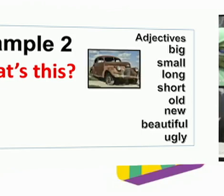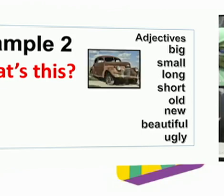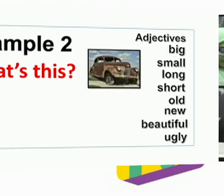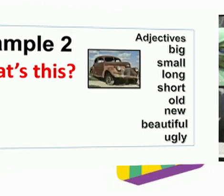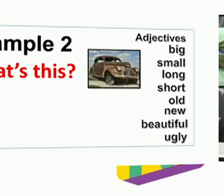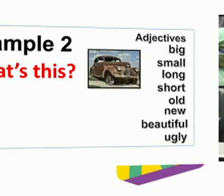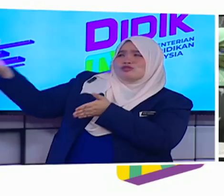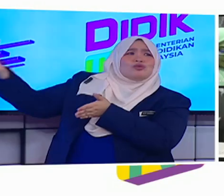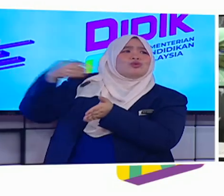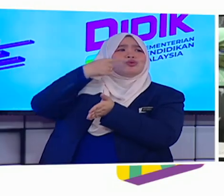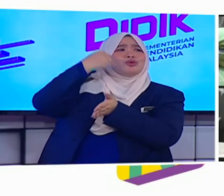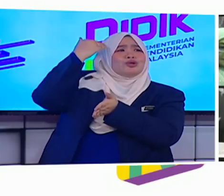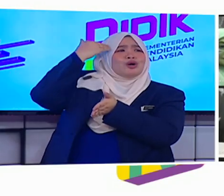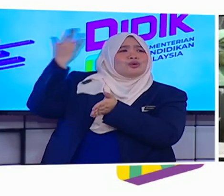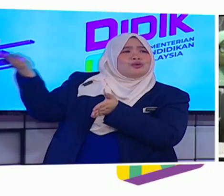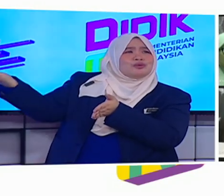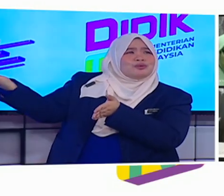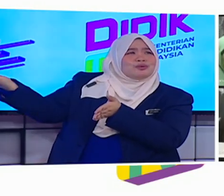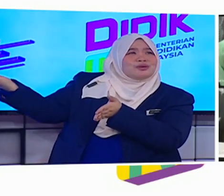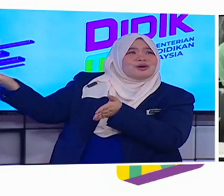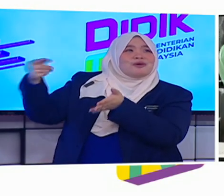What is this? Who know?